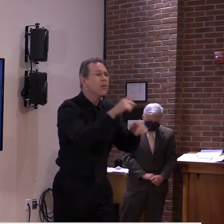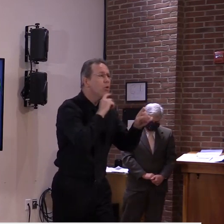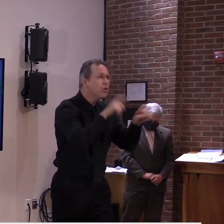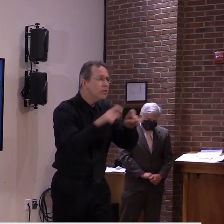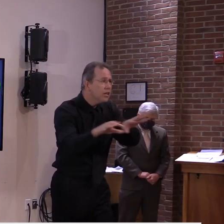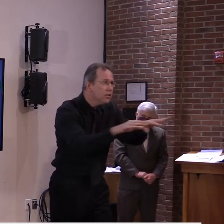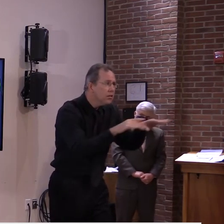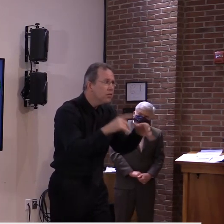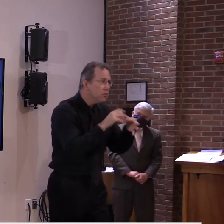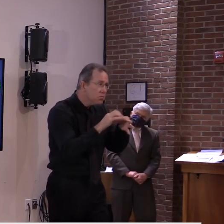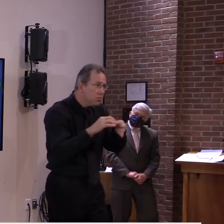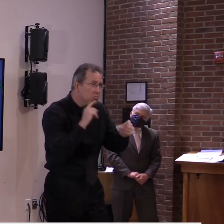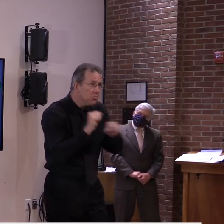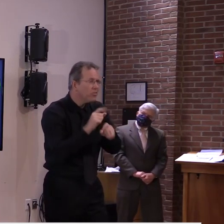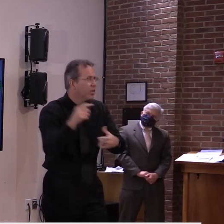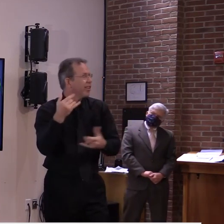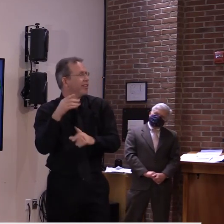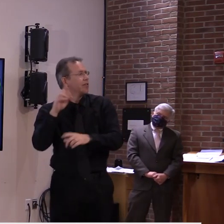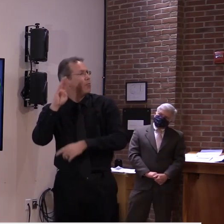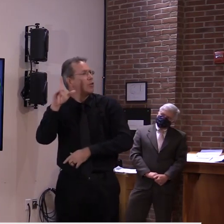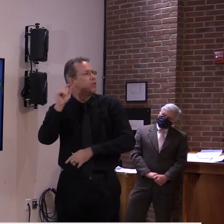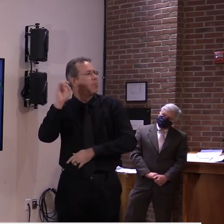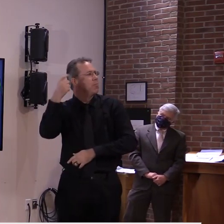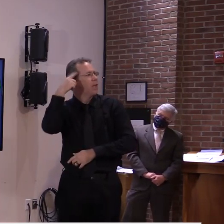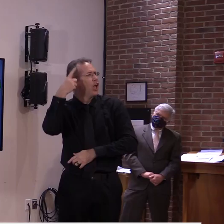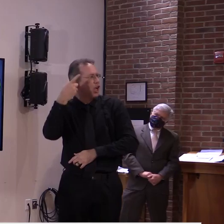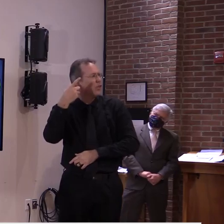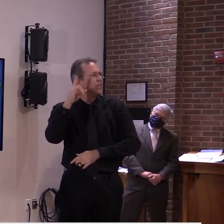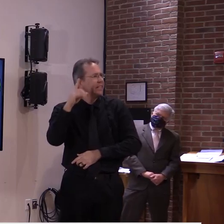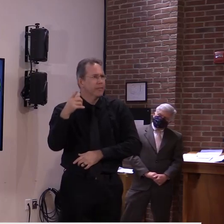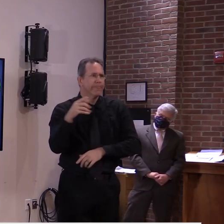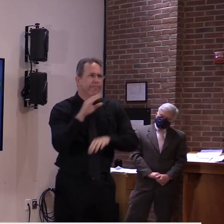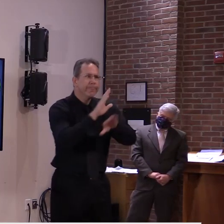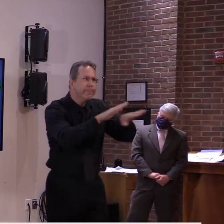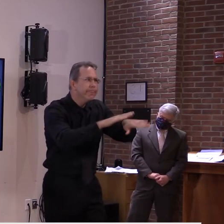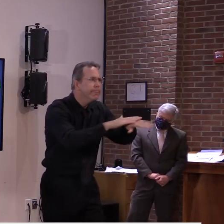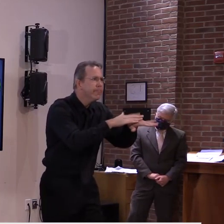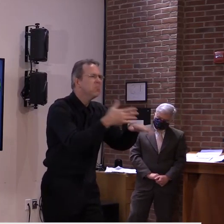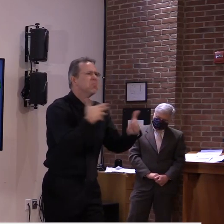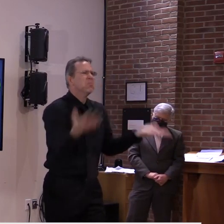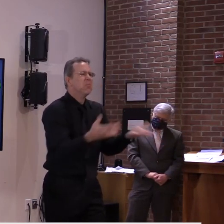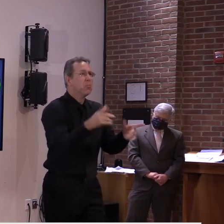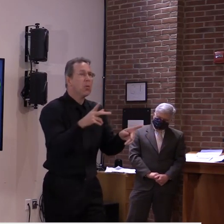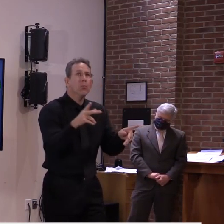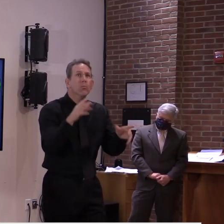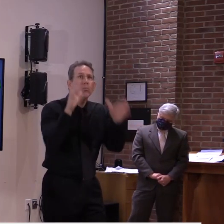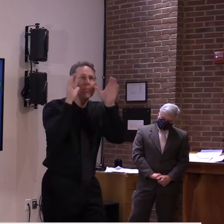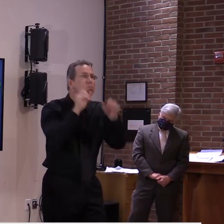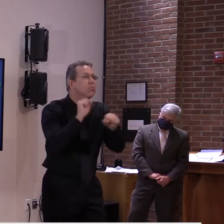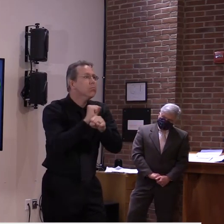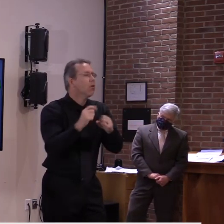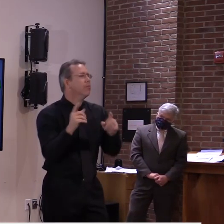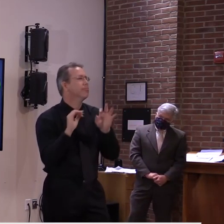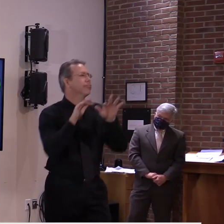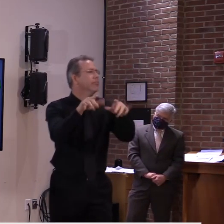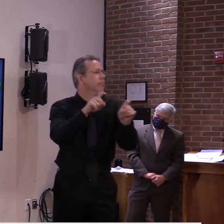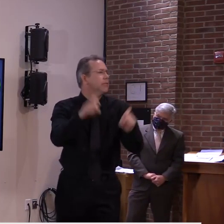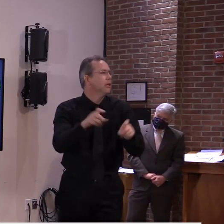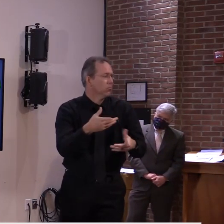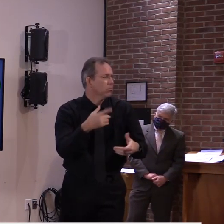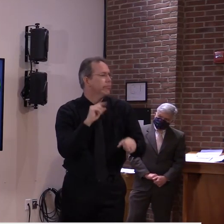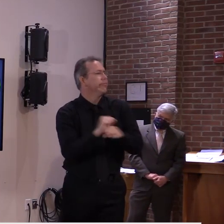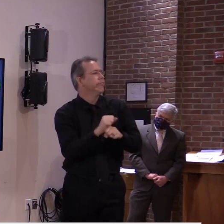intent of it, and I agree completely with using the data in the way he's used it. And there is ample testing now in Chittenden